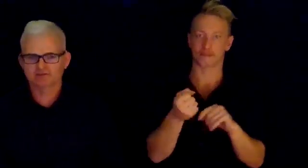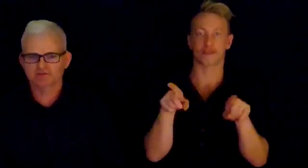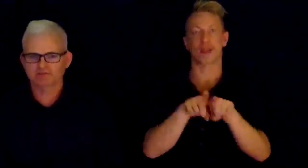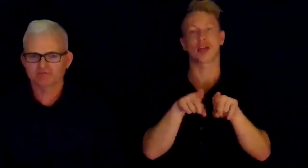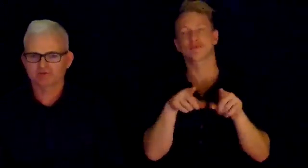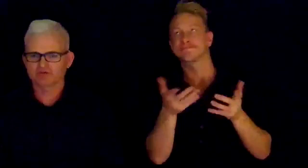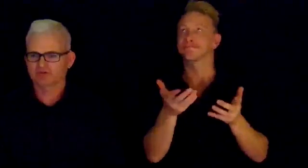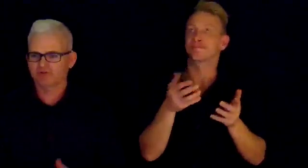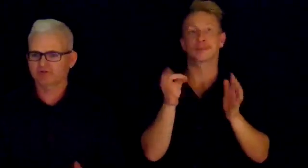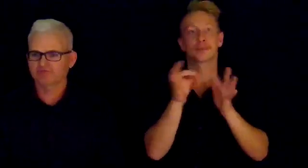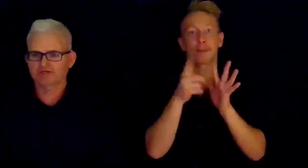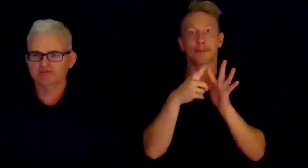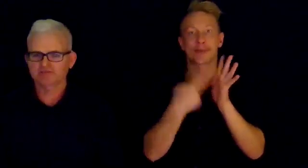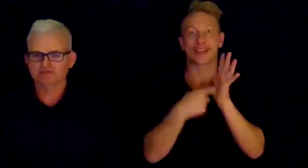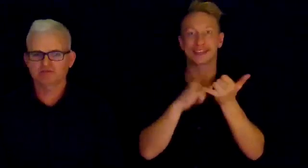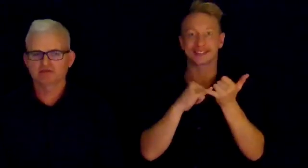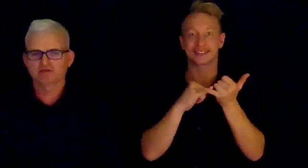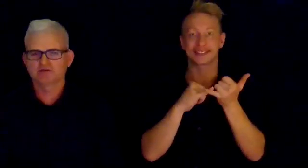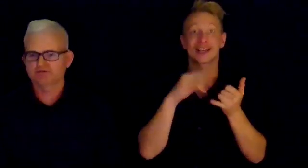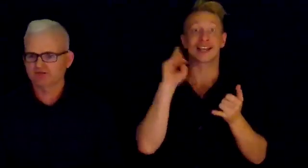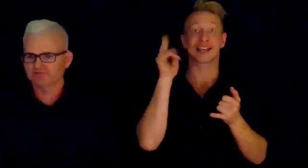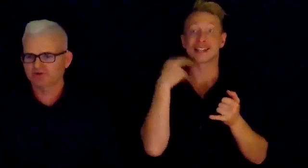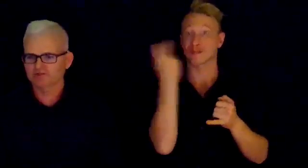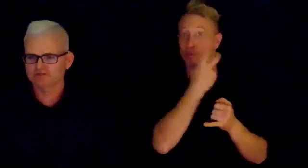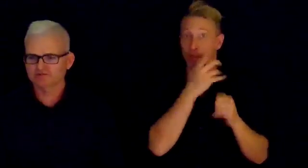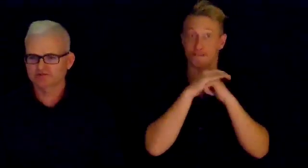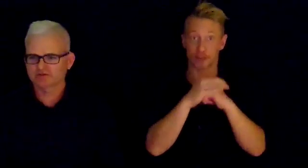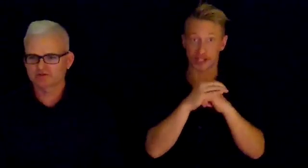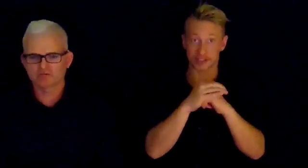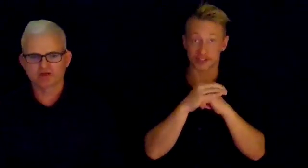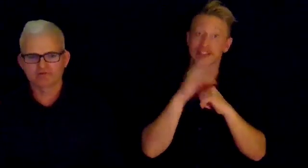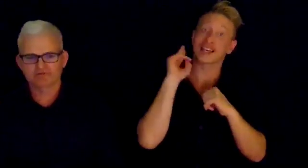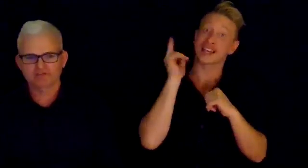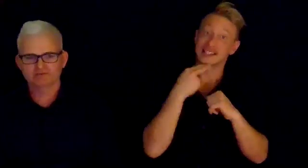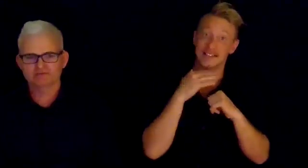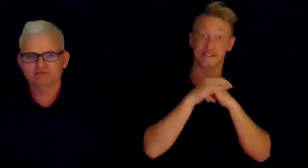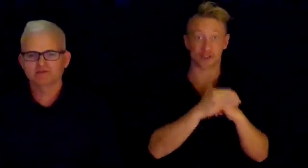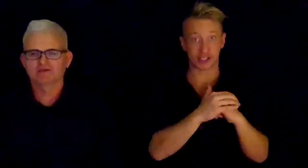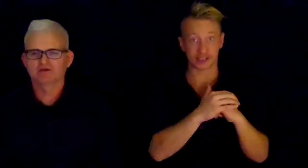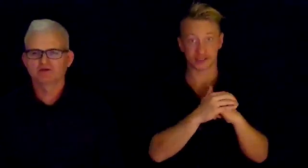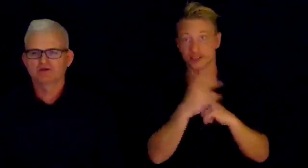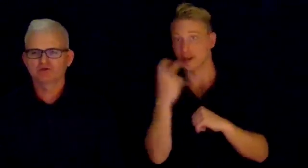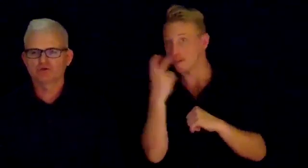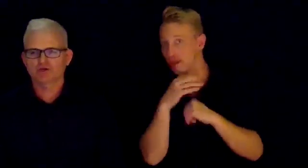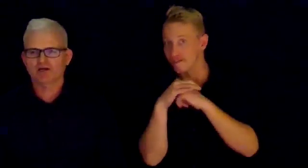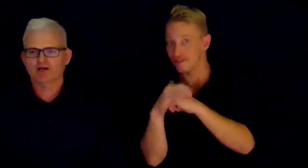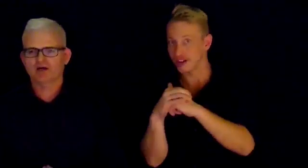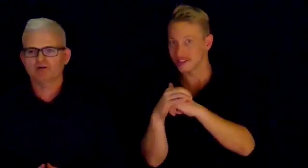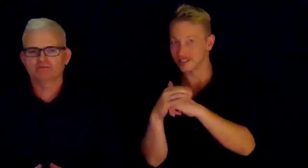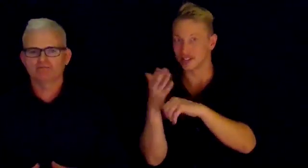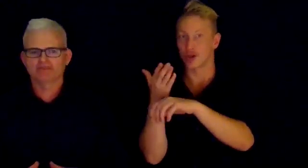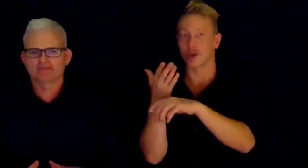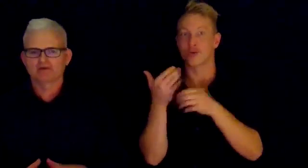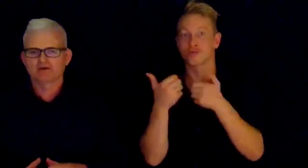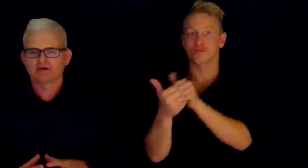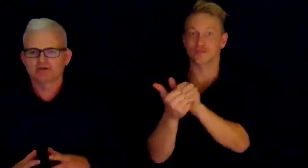peers, your deafblind friends, your deaf friends, your blind friends, to look at